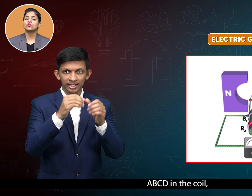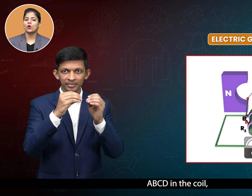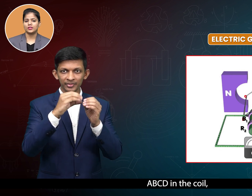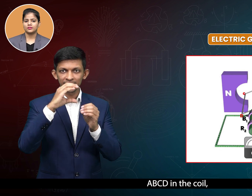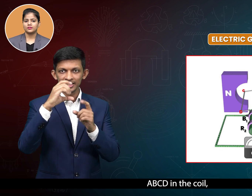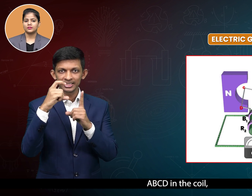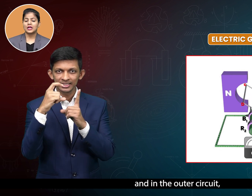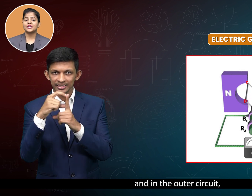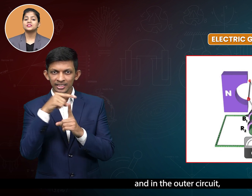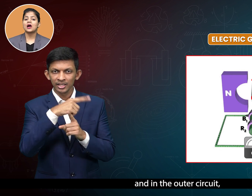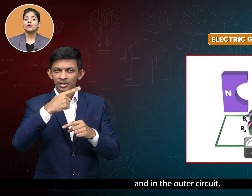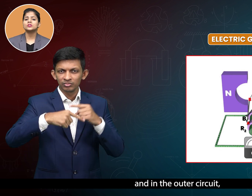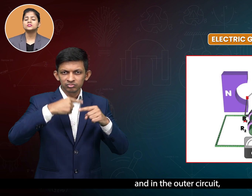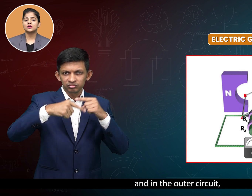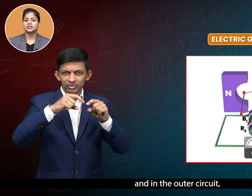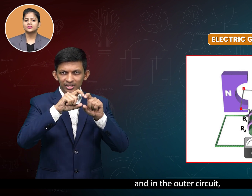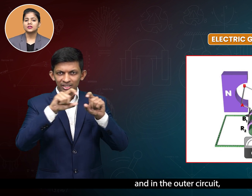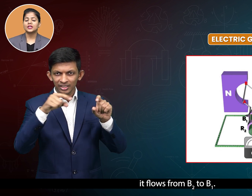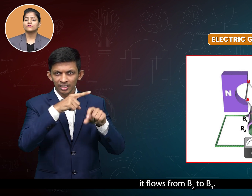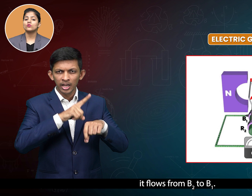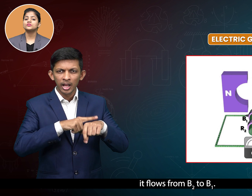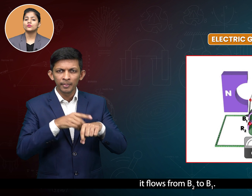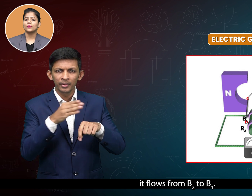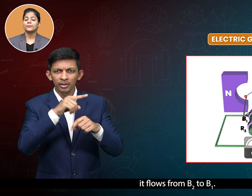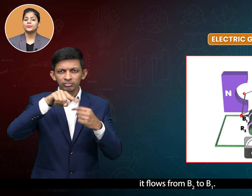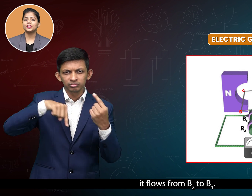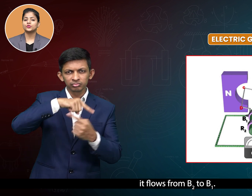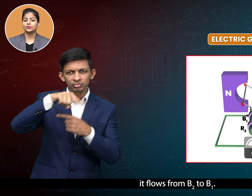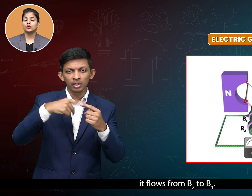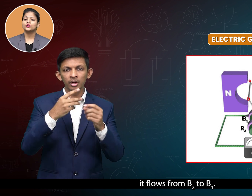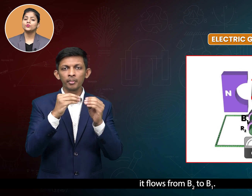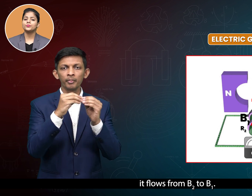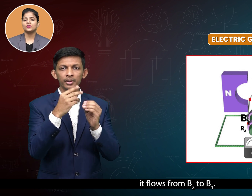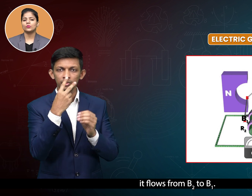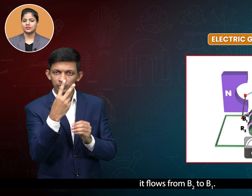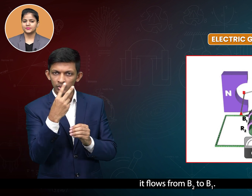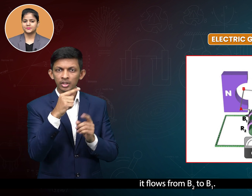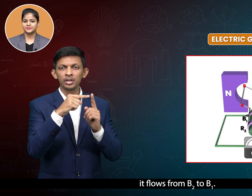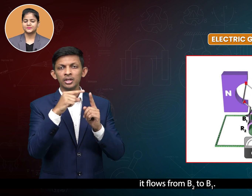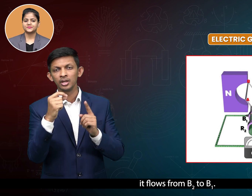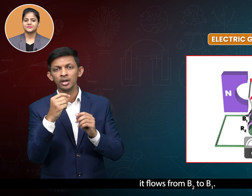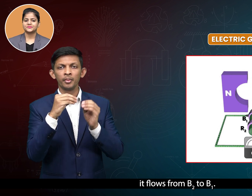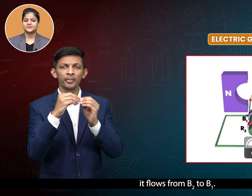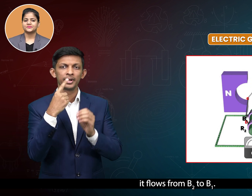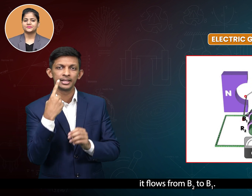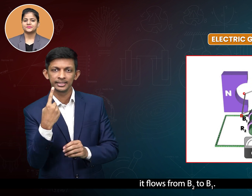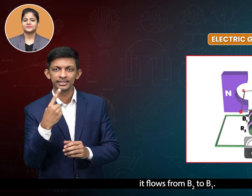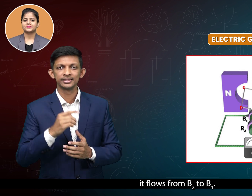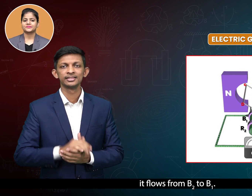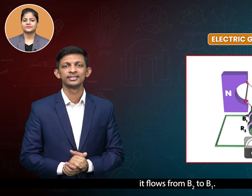in the coil, and in the outer circuit it flows from B2 to B1.